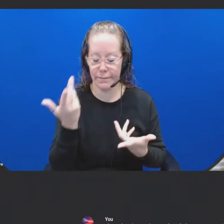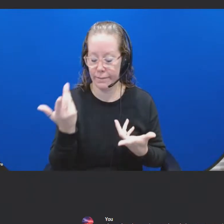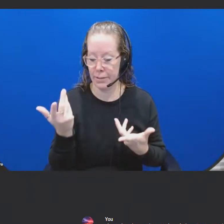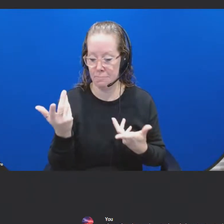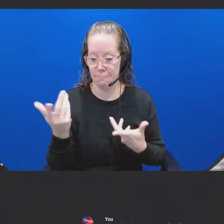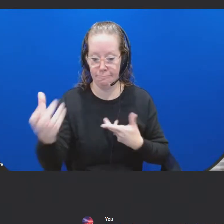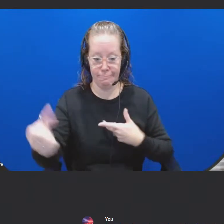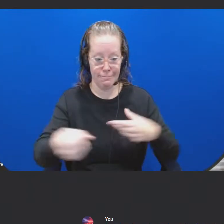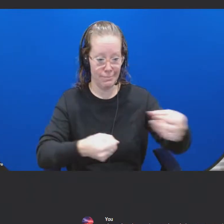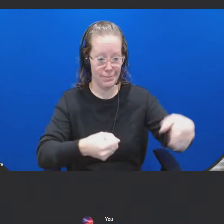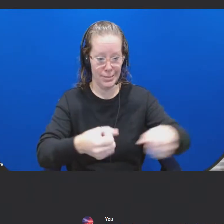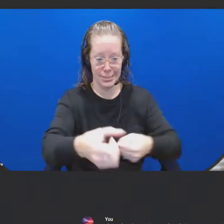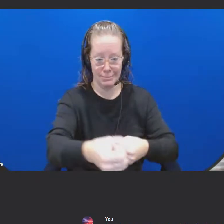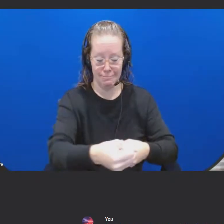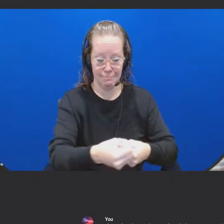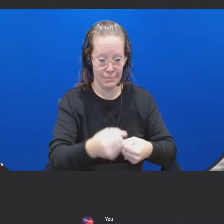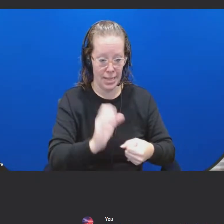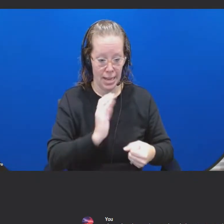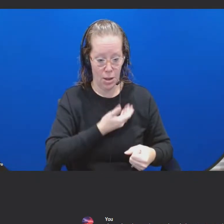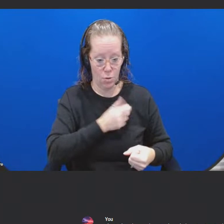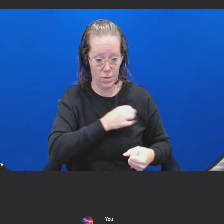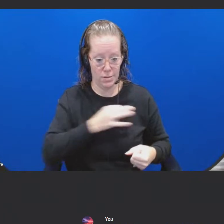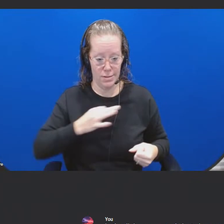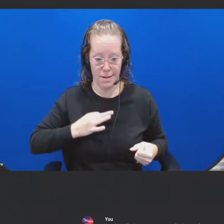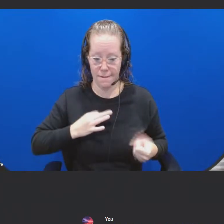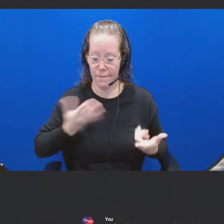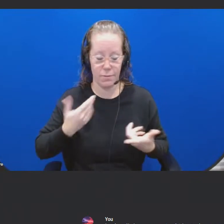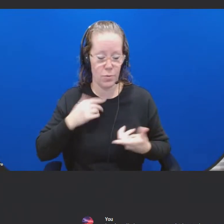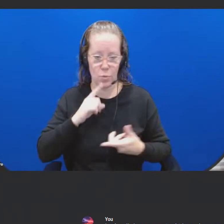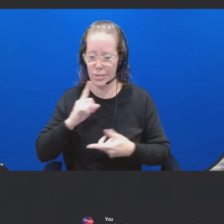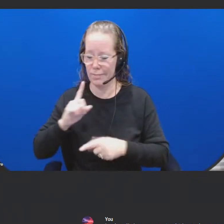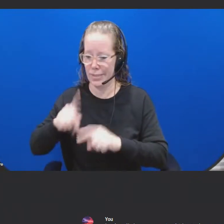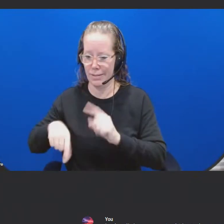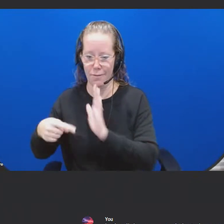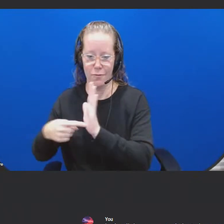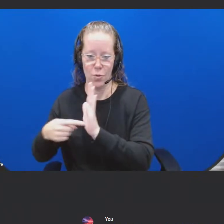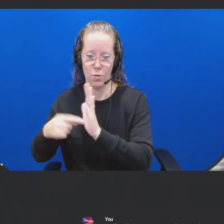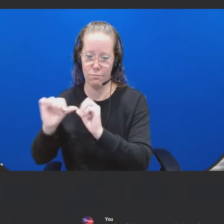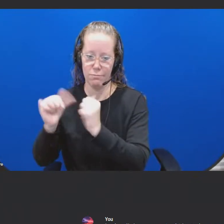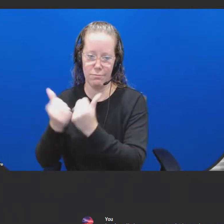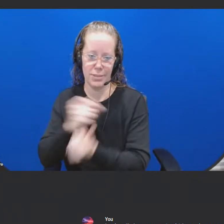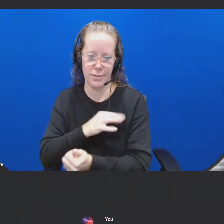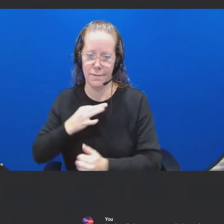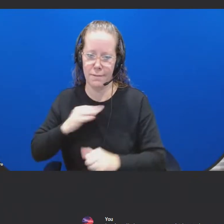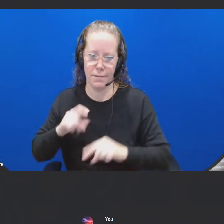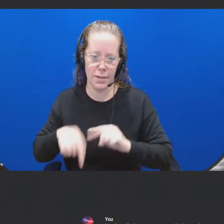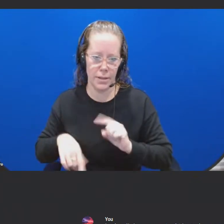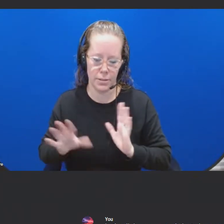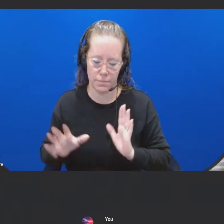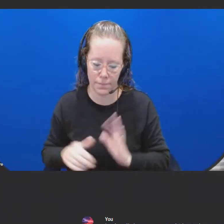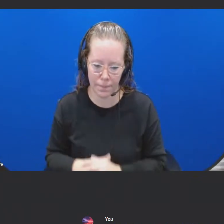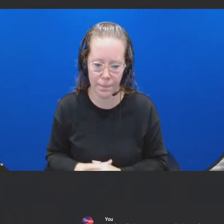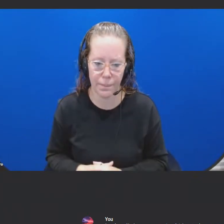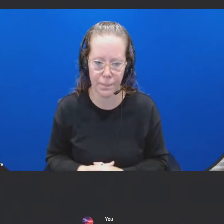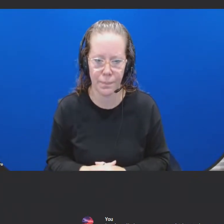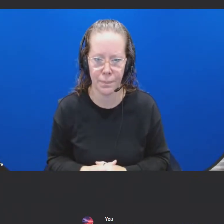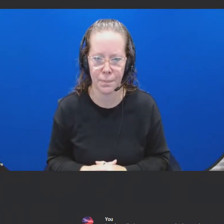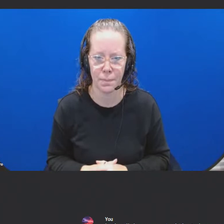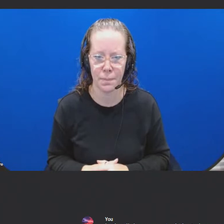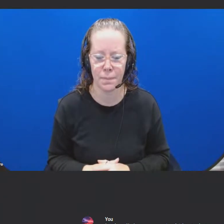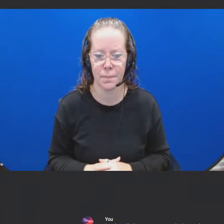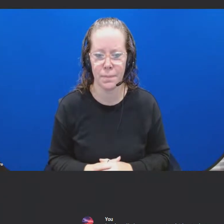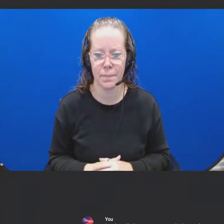with agency because we can't afford to. So I know that the number of minutes that residents